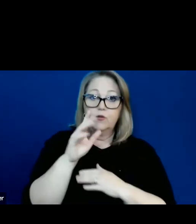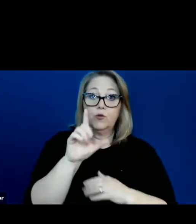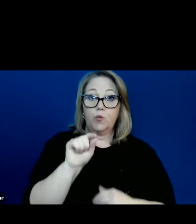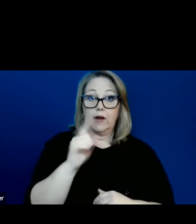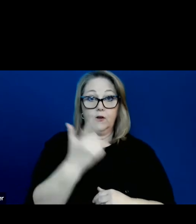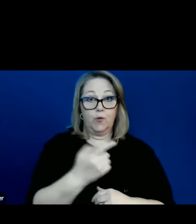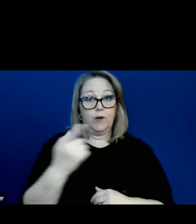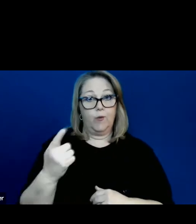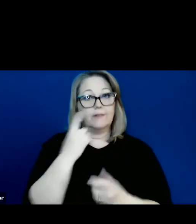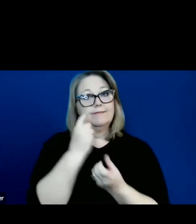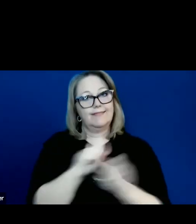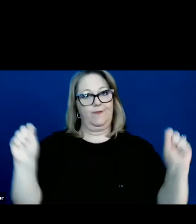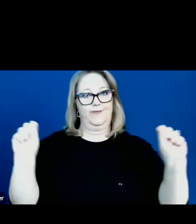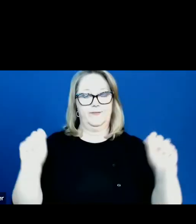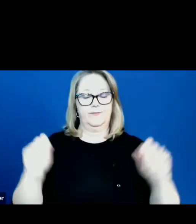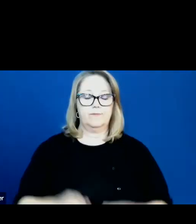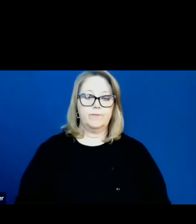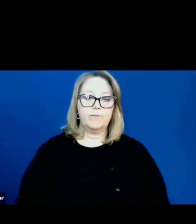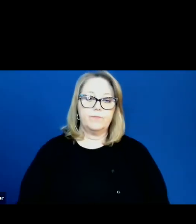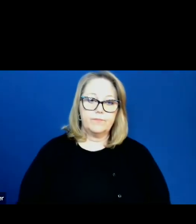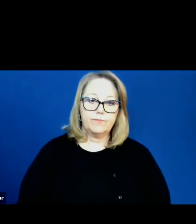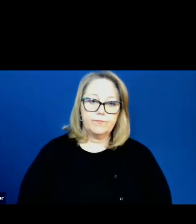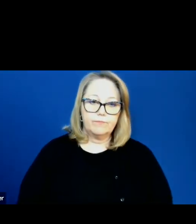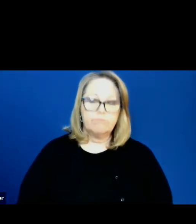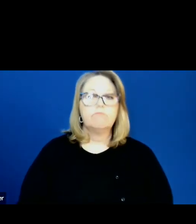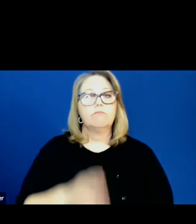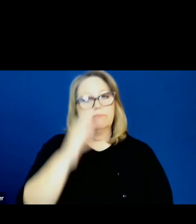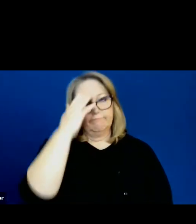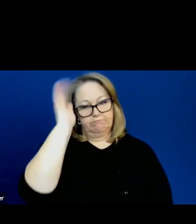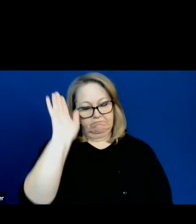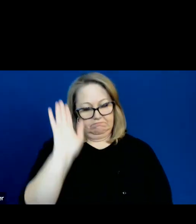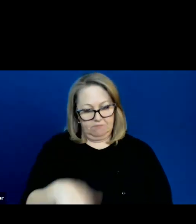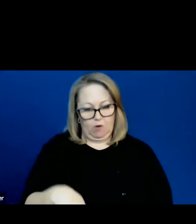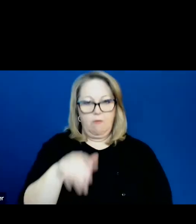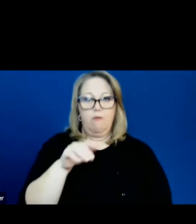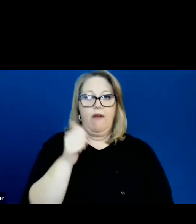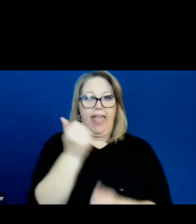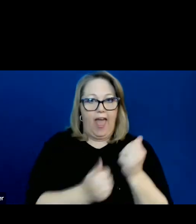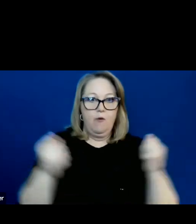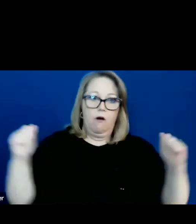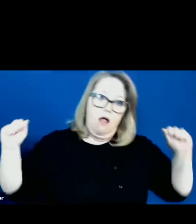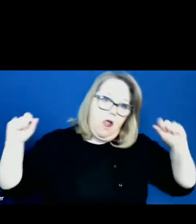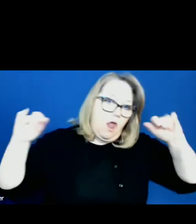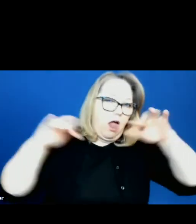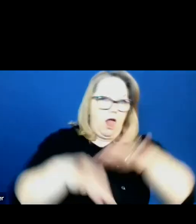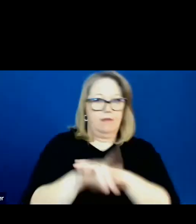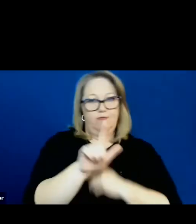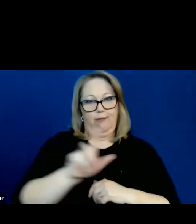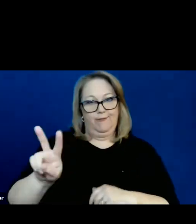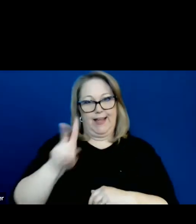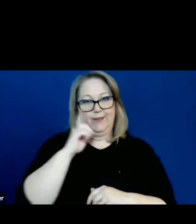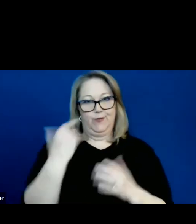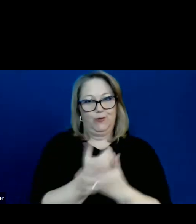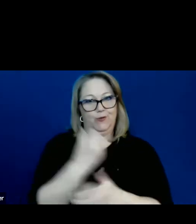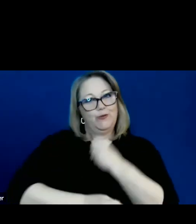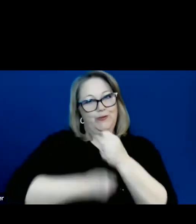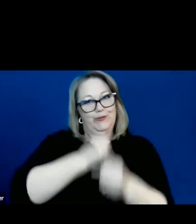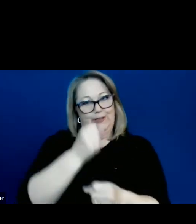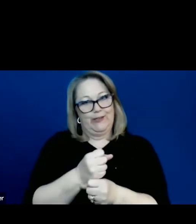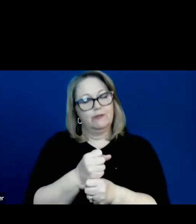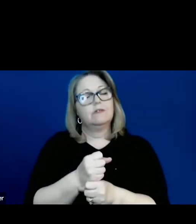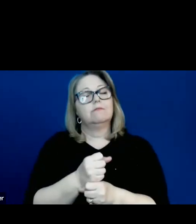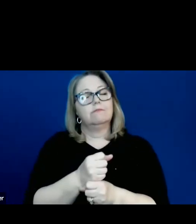lost on me that Las Vegas is known for being one of the best places in the world to ring in the new year, but this year, we must look different.